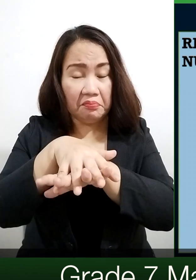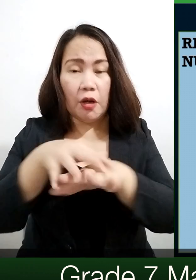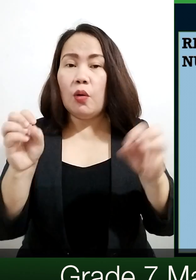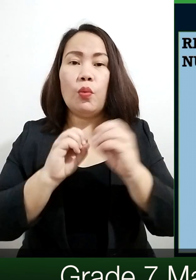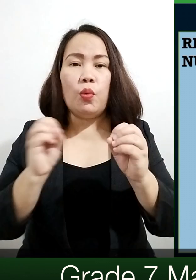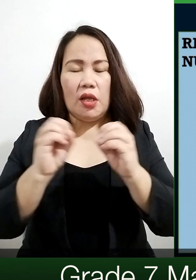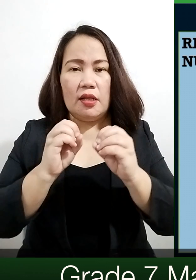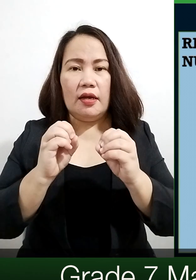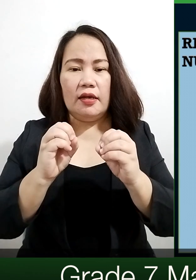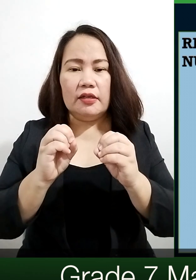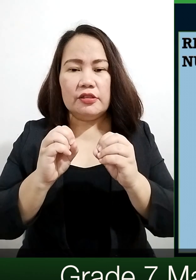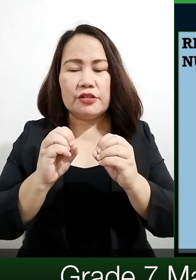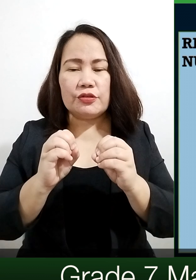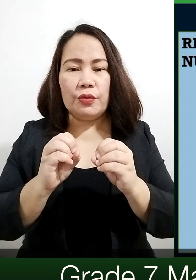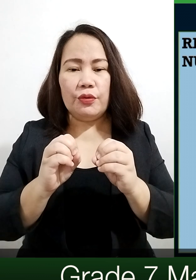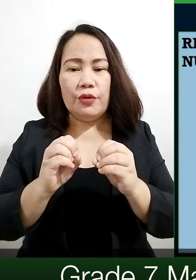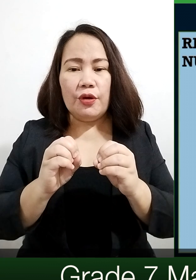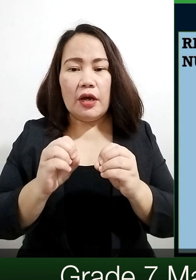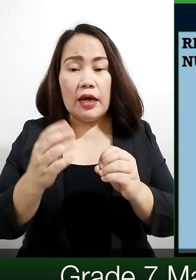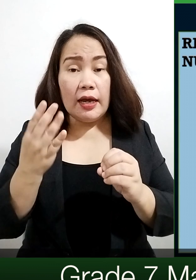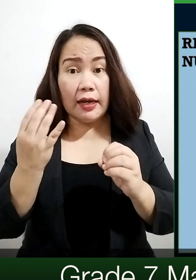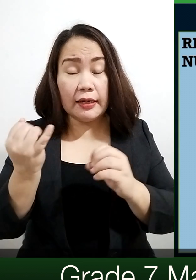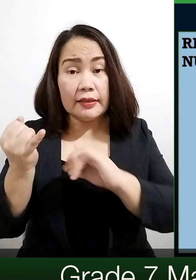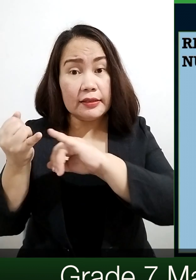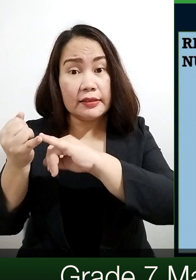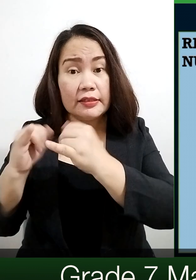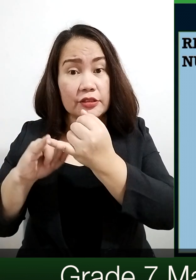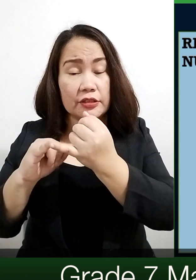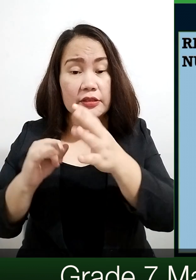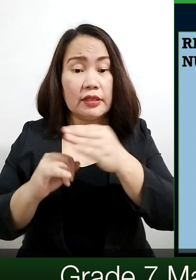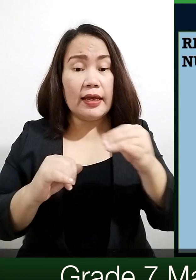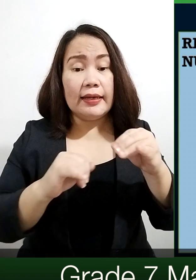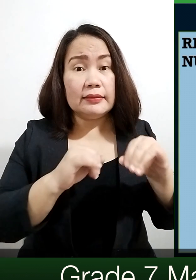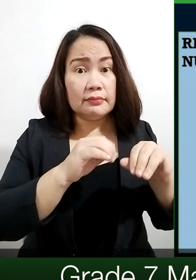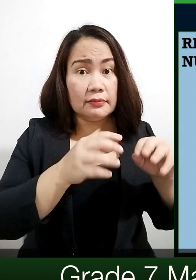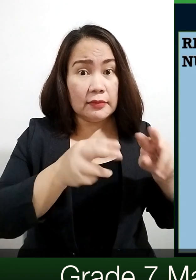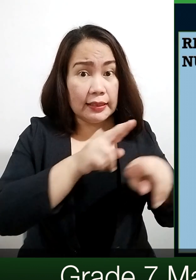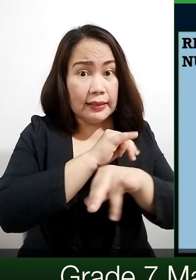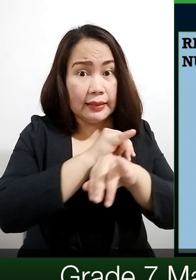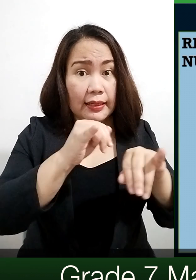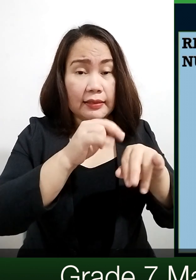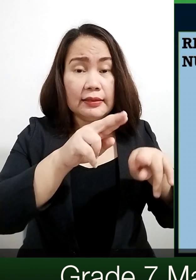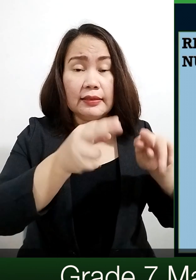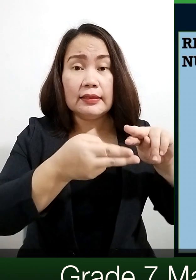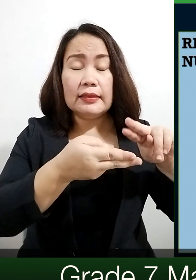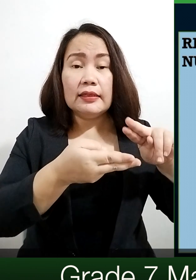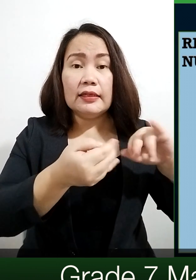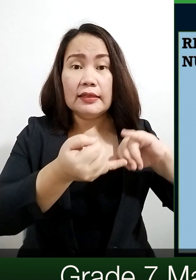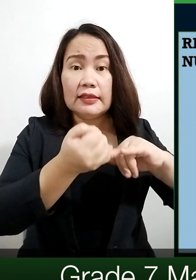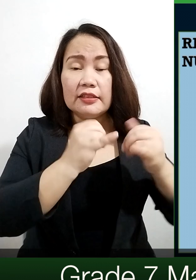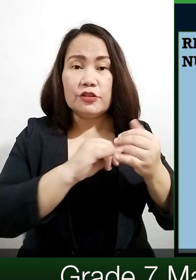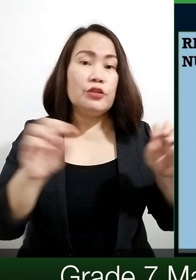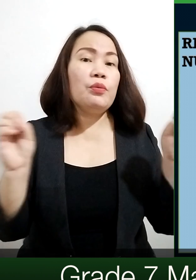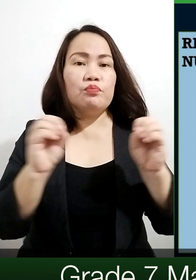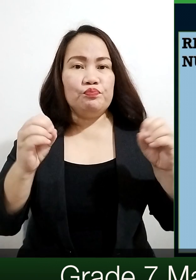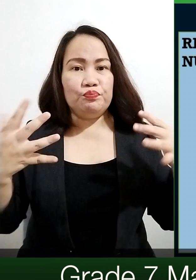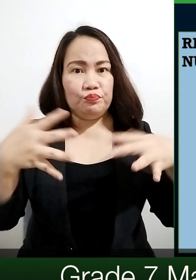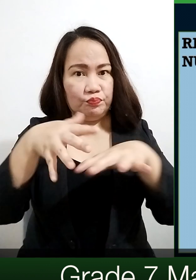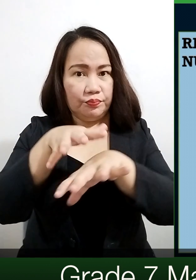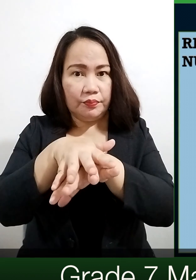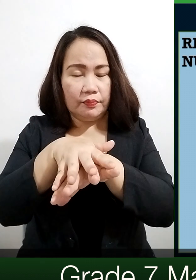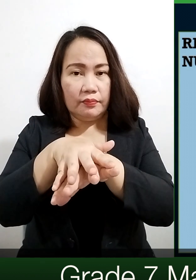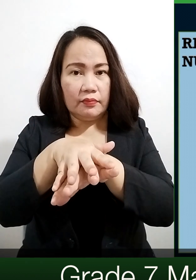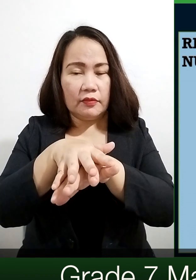ba? So hindi sila nag-overlap, therefore walang intersection ng integers and non-integers natin. So take